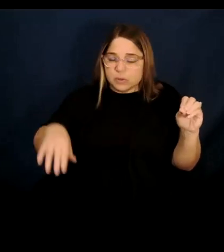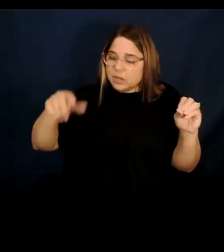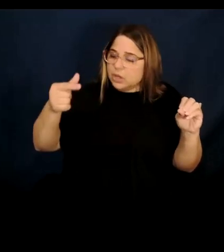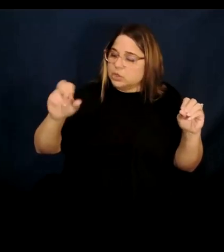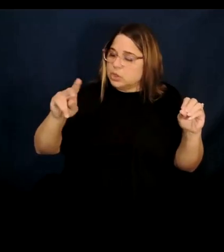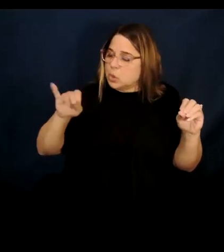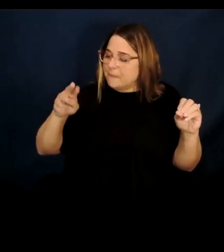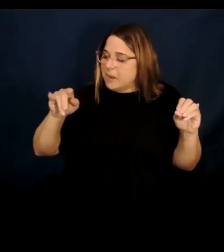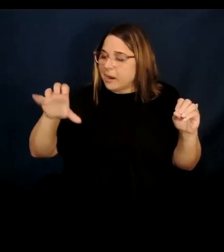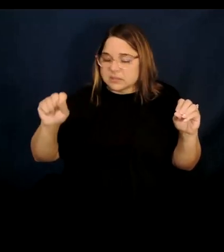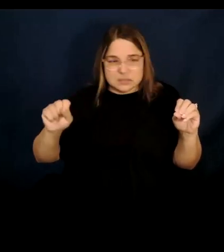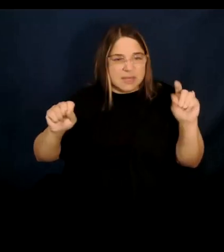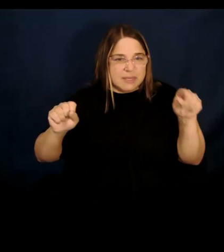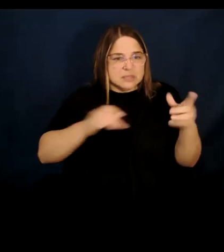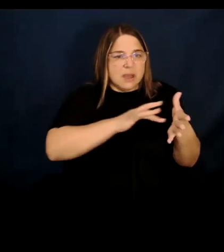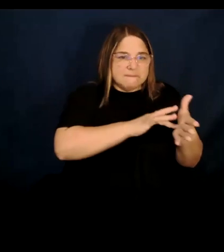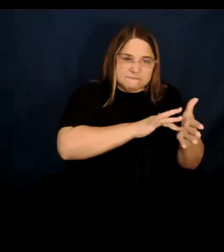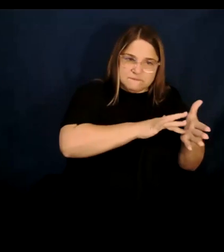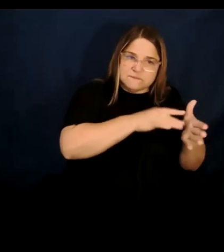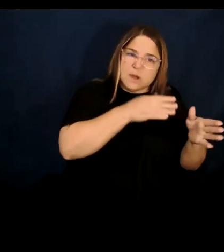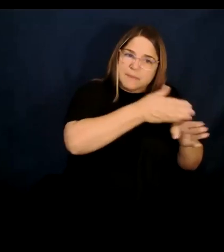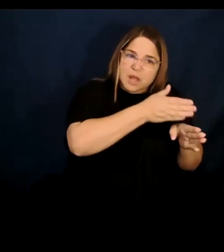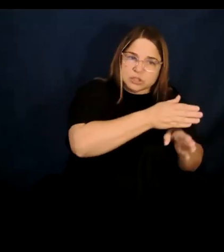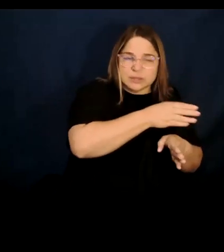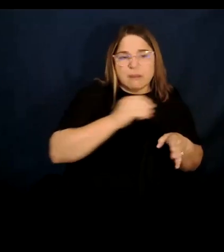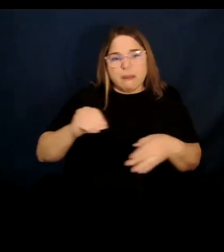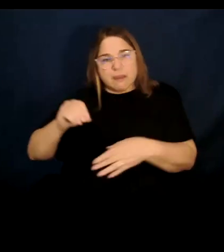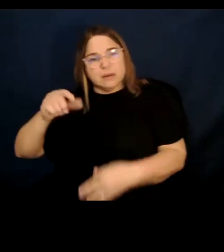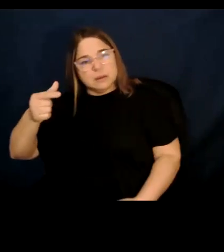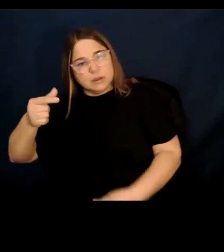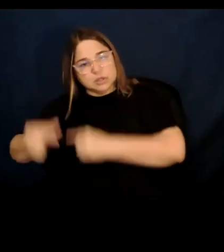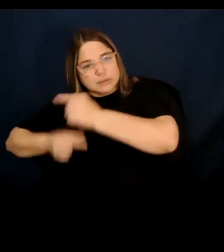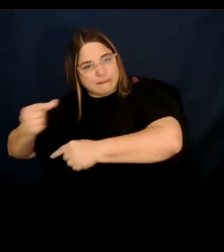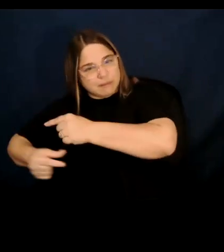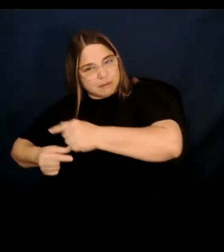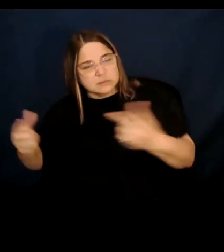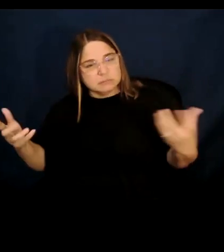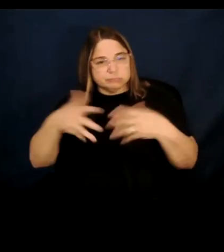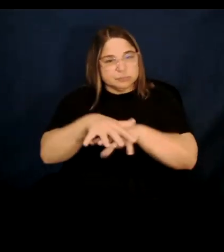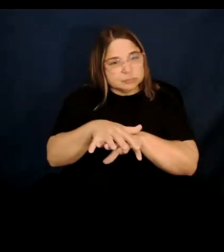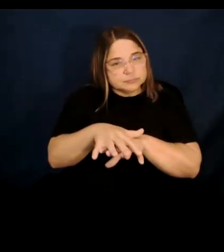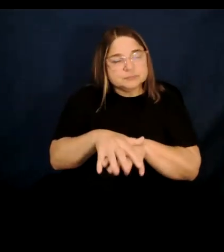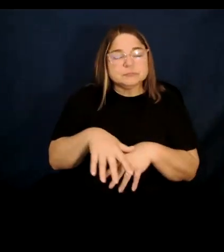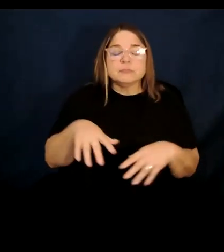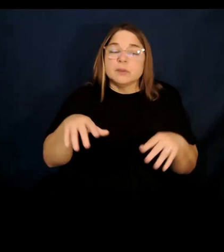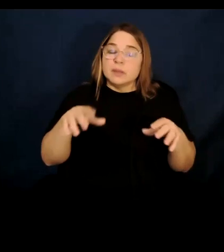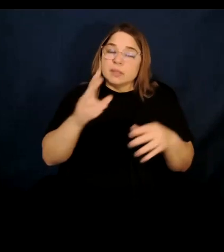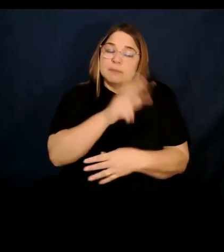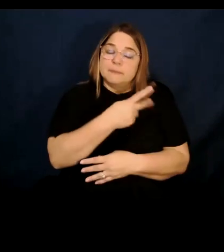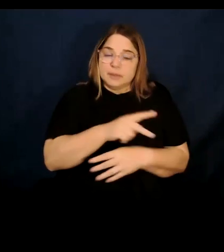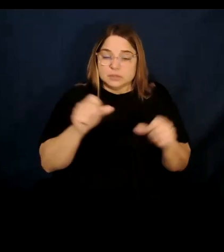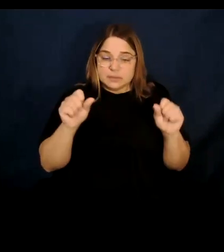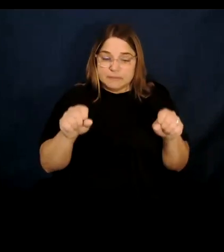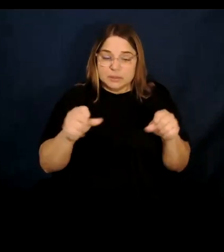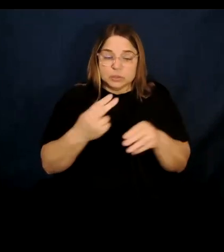and genetics. And PGX analyzes the genetic makeup of a patient's ability